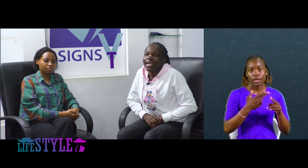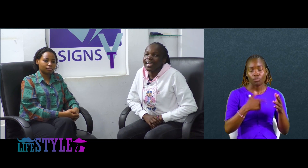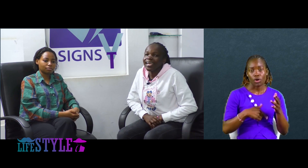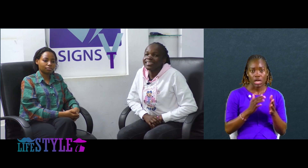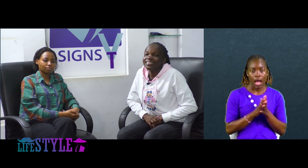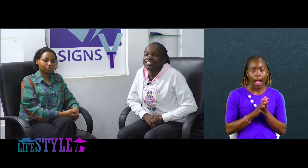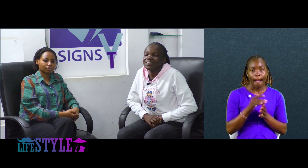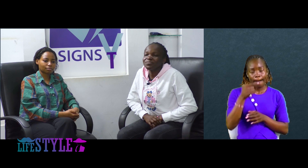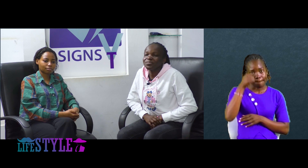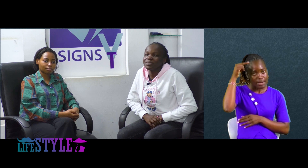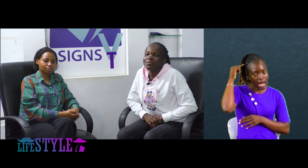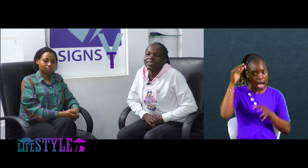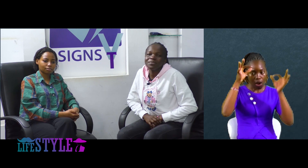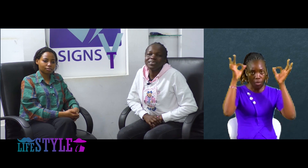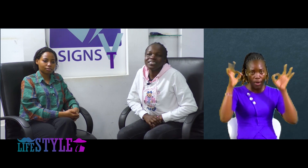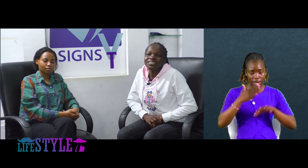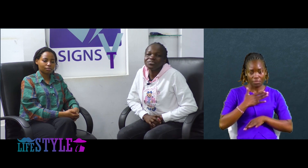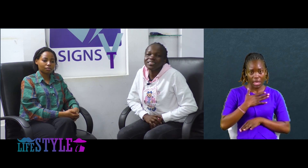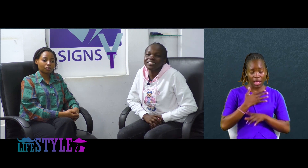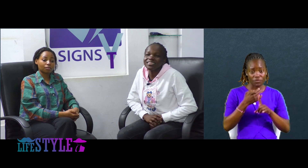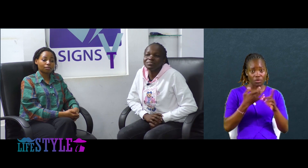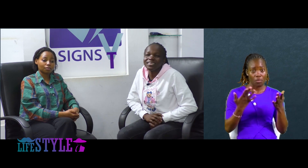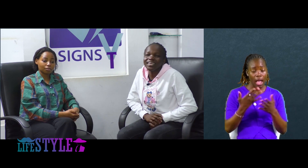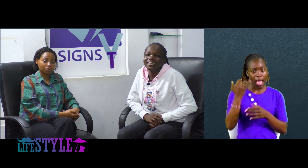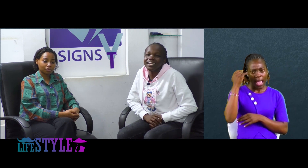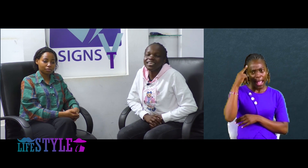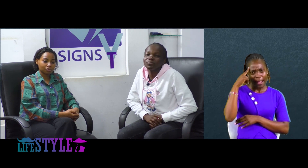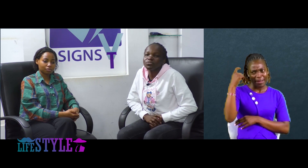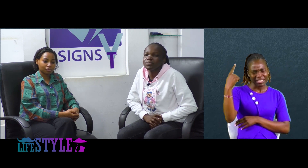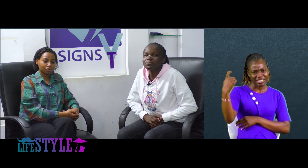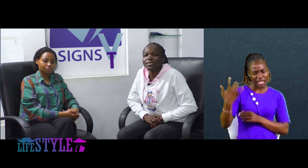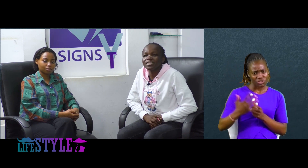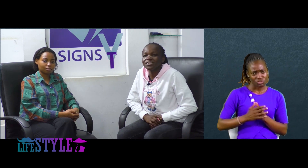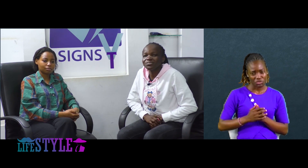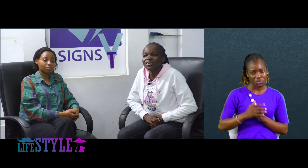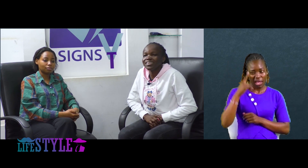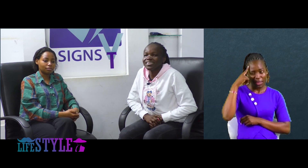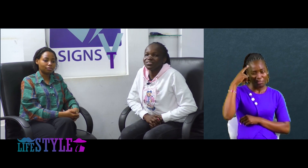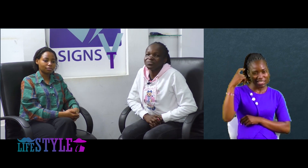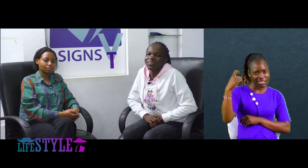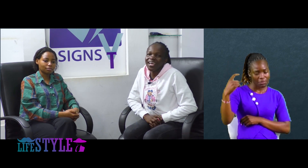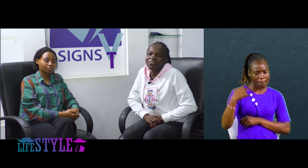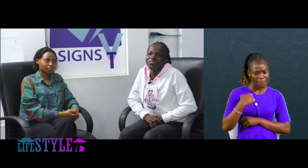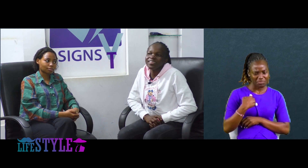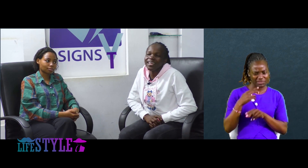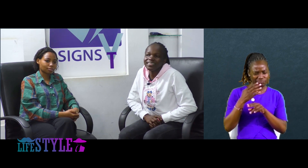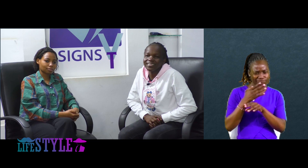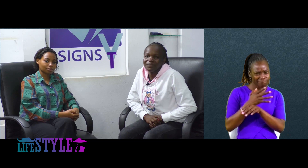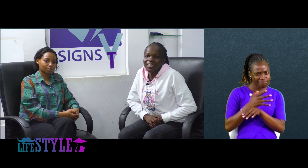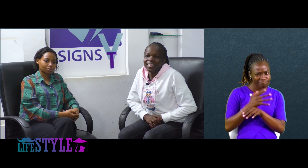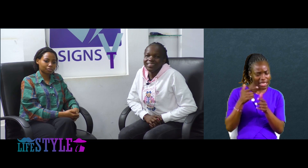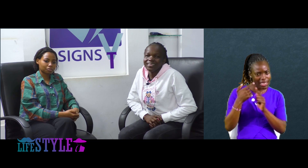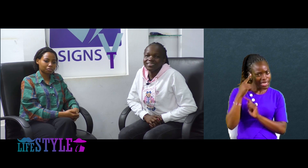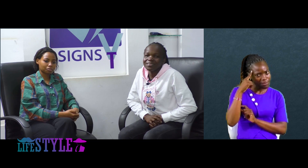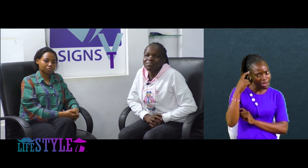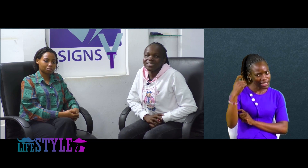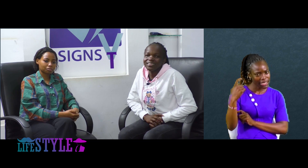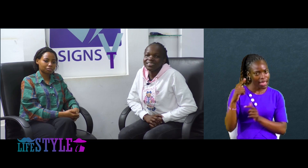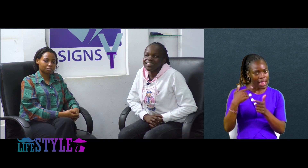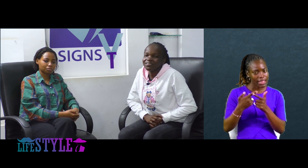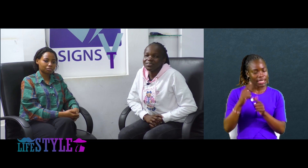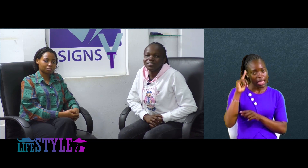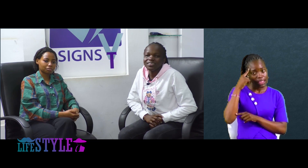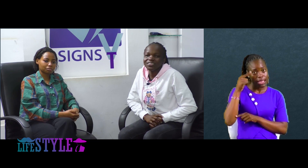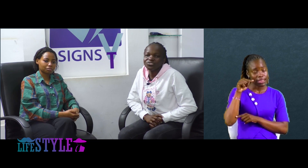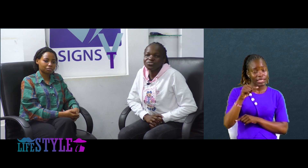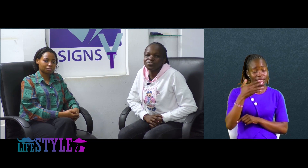Wedding, and it came from my imagination. The scripting idea came from my imagination, and so far I feel that that is the best